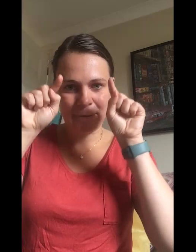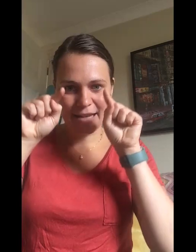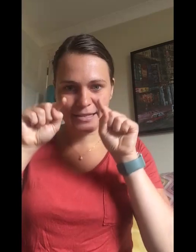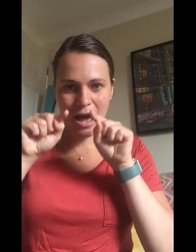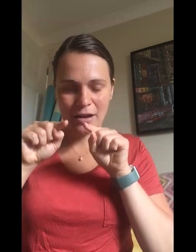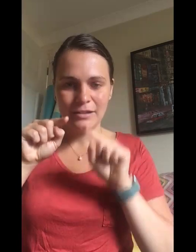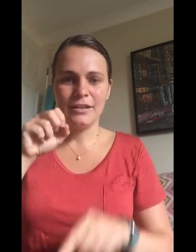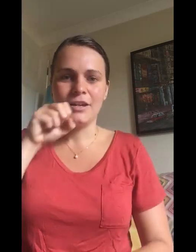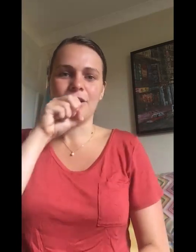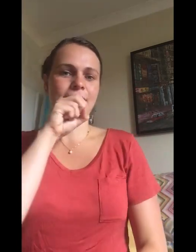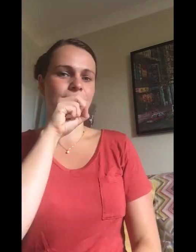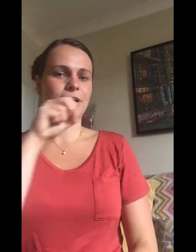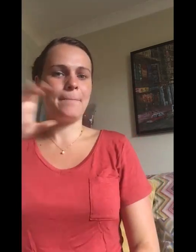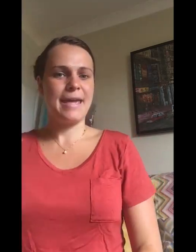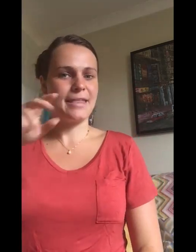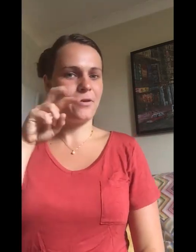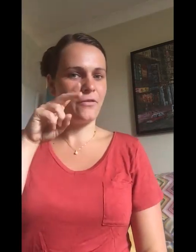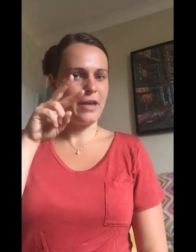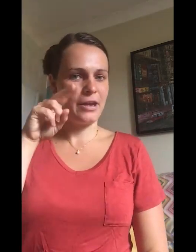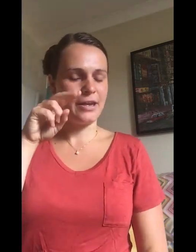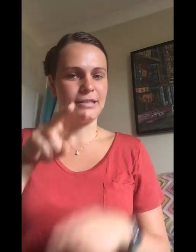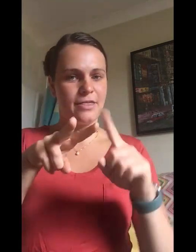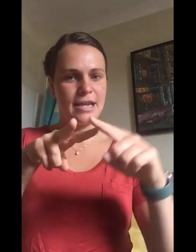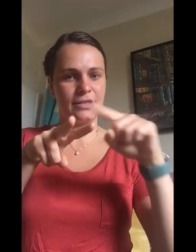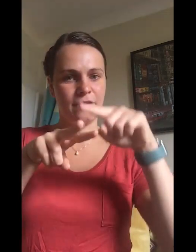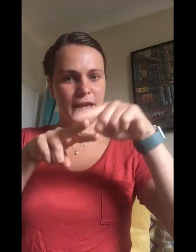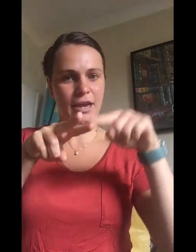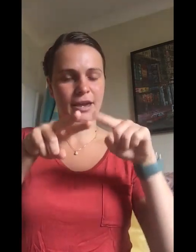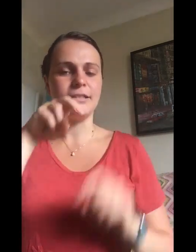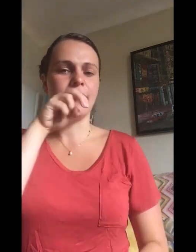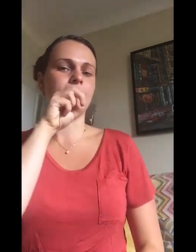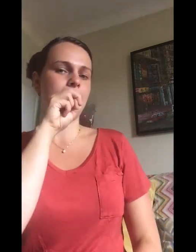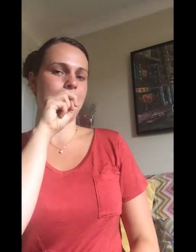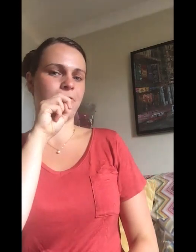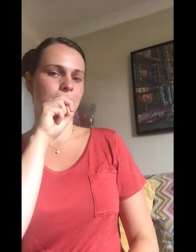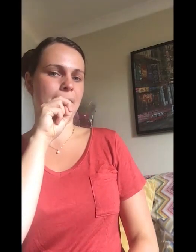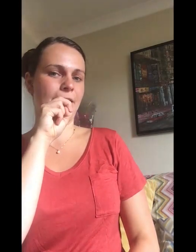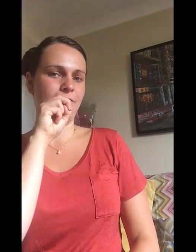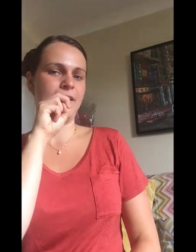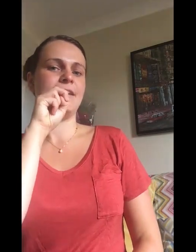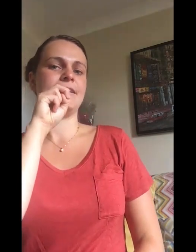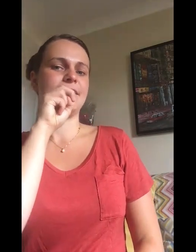split tongue, you're going to make that with your fingers. So these two fingers are going to come from your mouth.